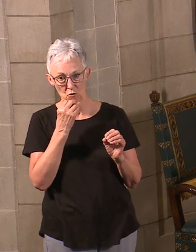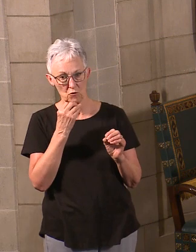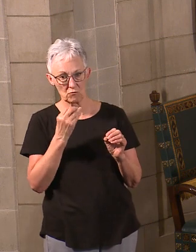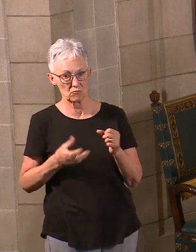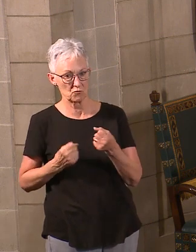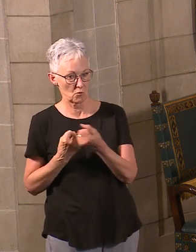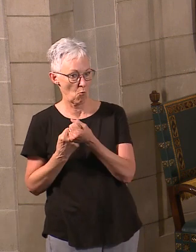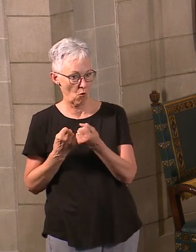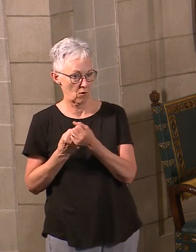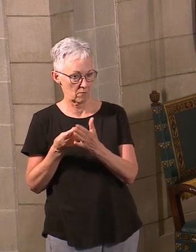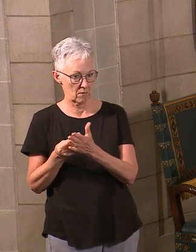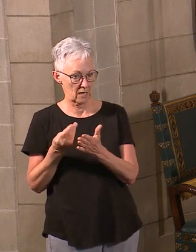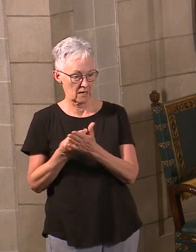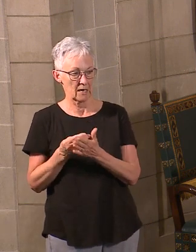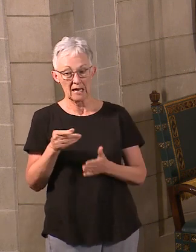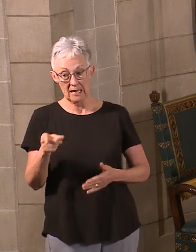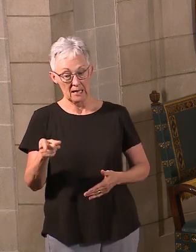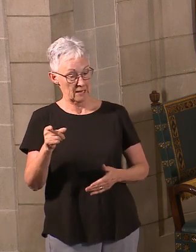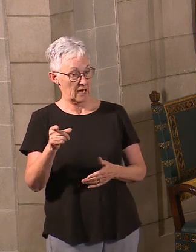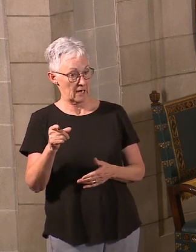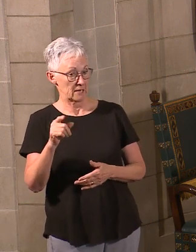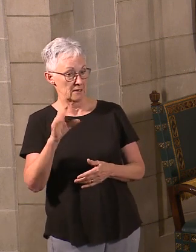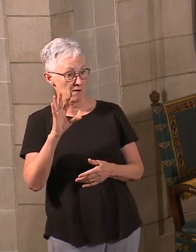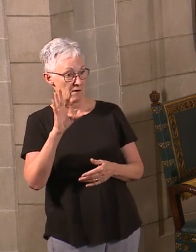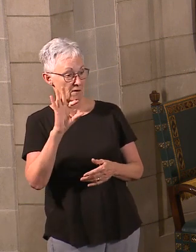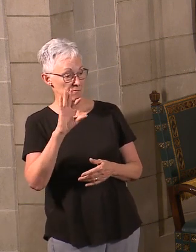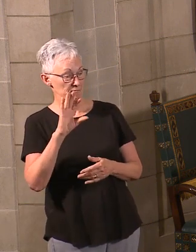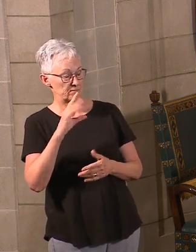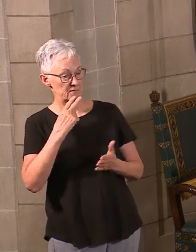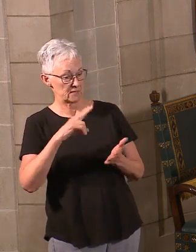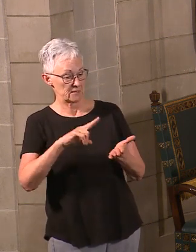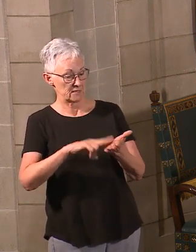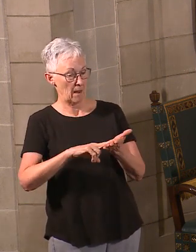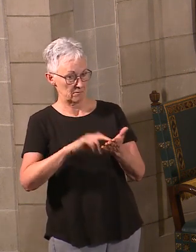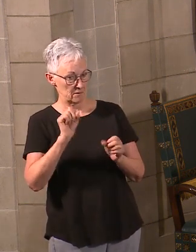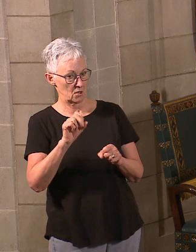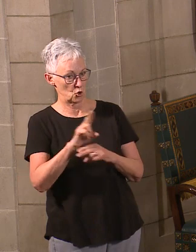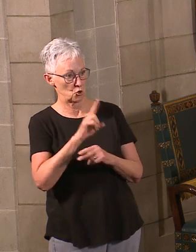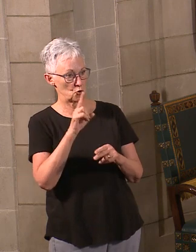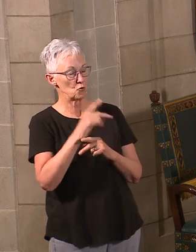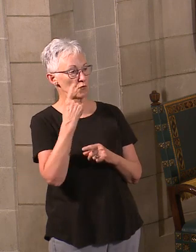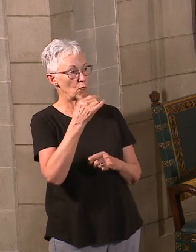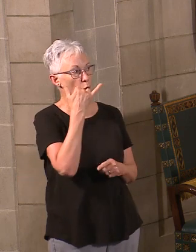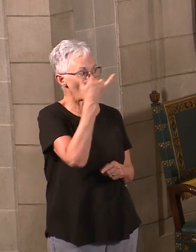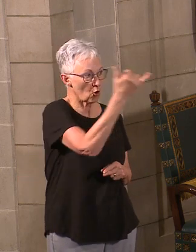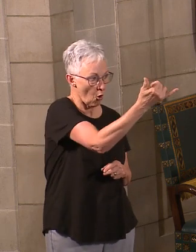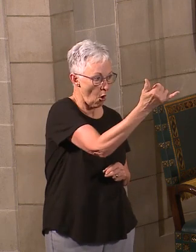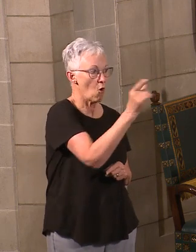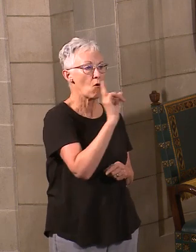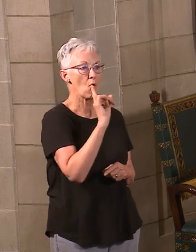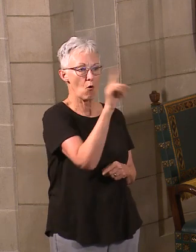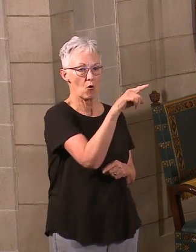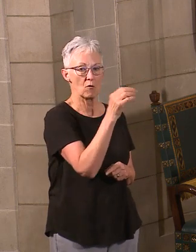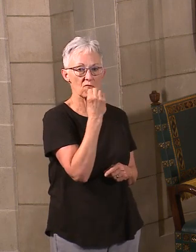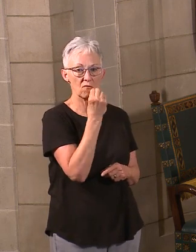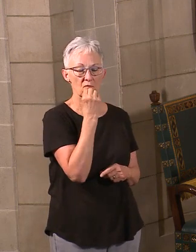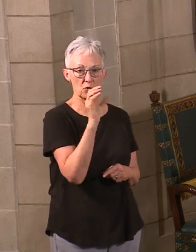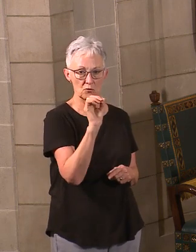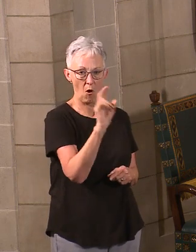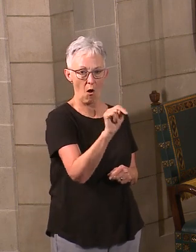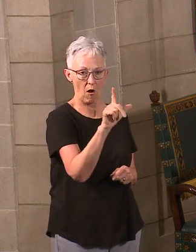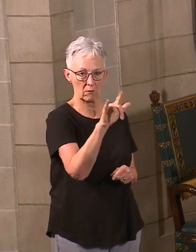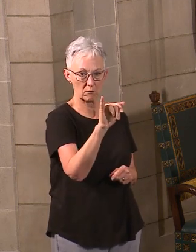and have them delivered. Starting April 6th, all Nebraska Walmarts will be participating, and Amazon is also another vendor that is participating